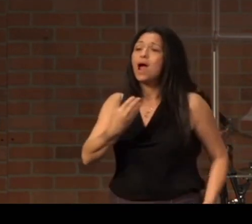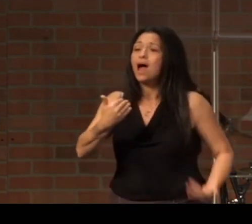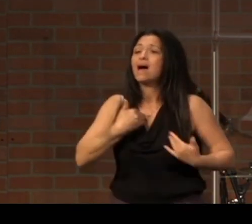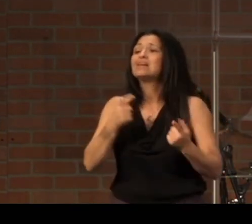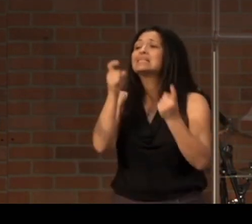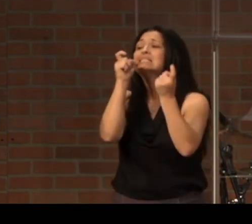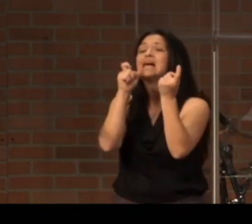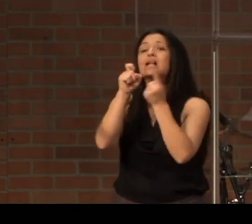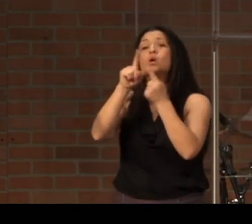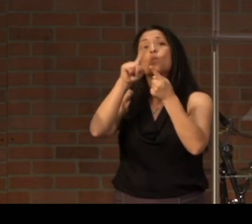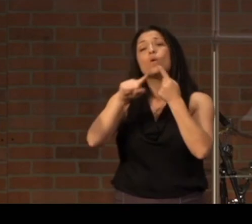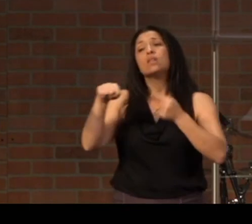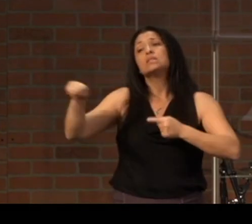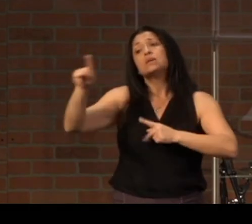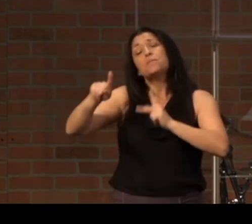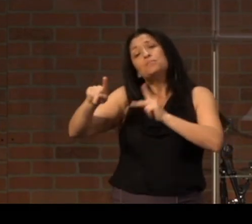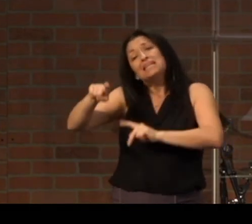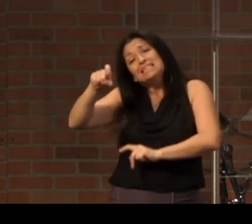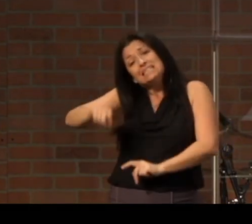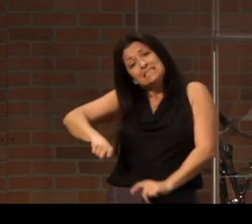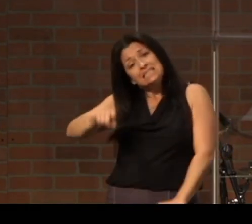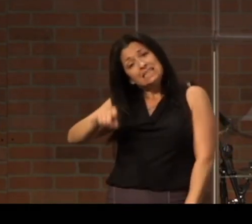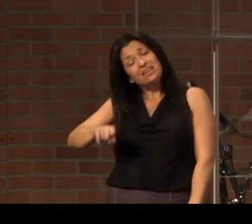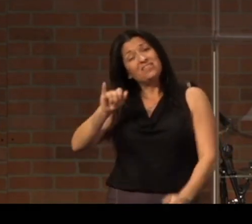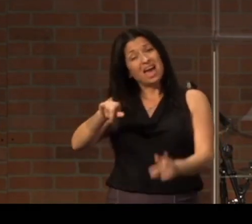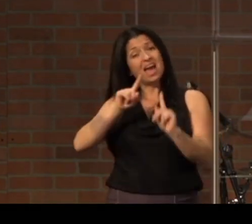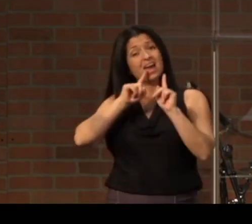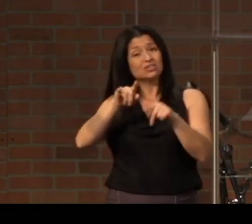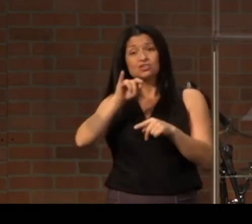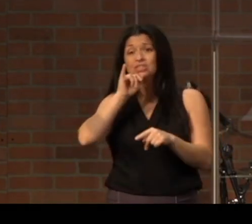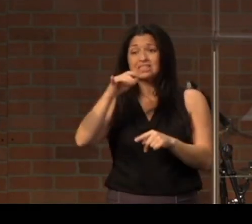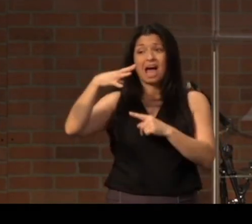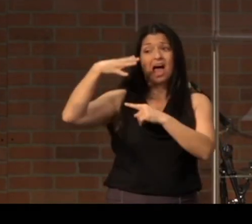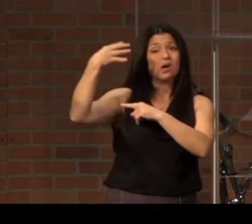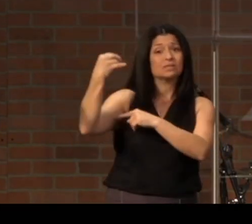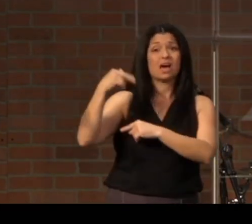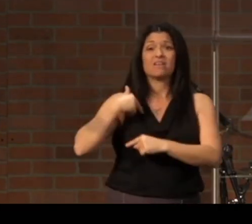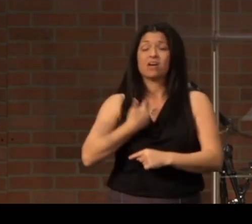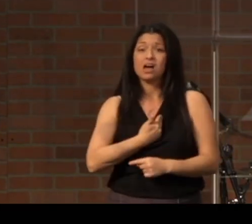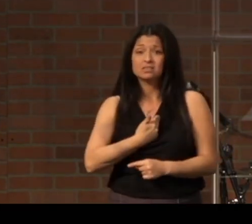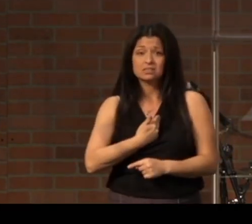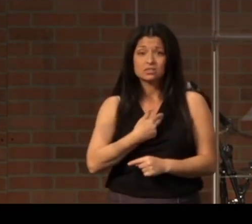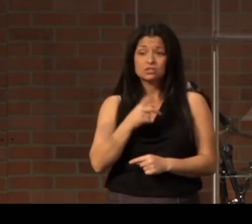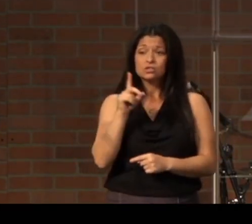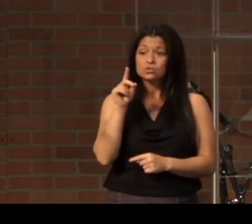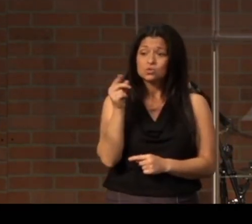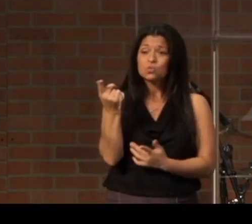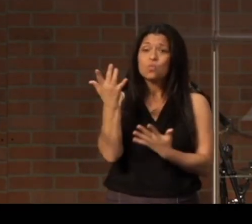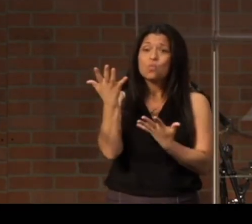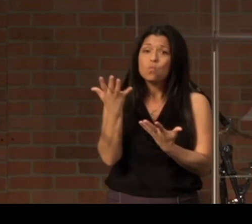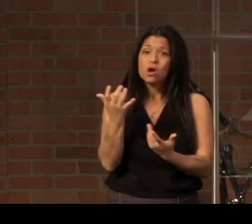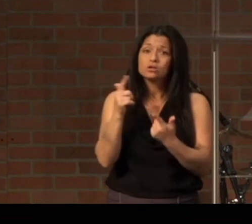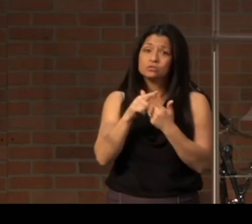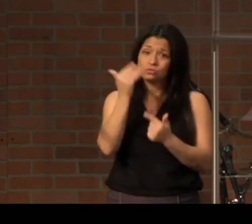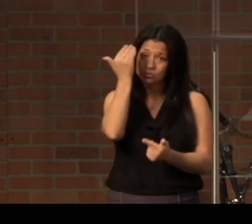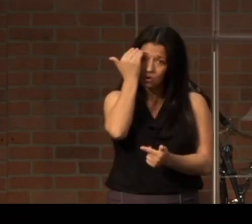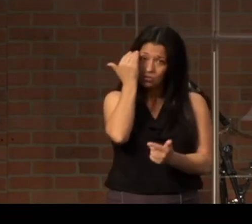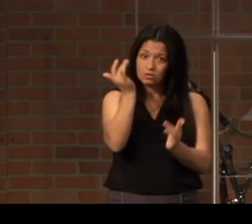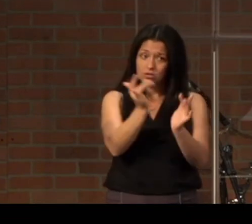gospel, to share with them the problems in us, the solutions outside of us. Wouldn't you like to know Jesus?